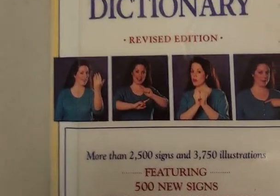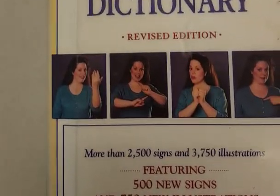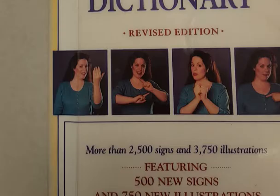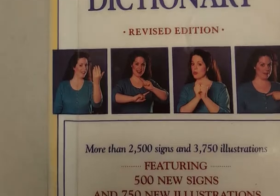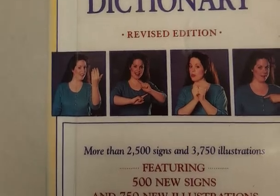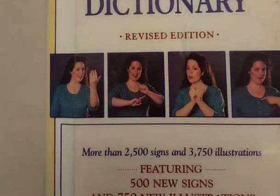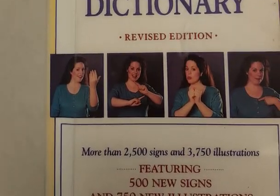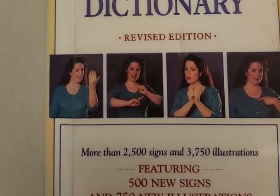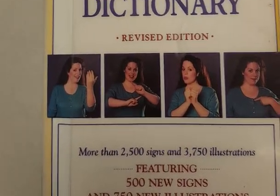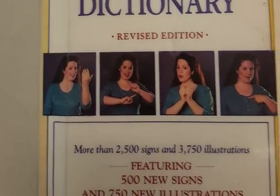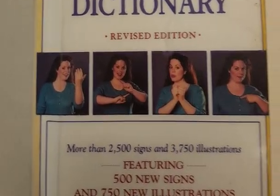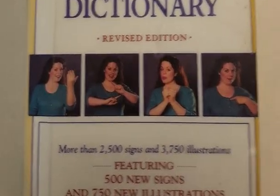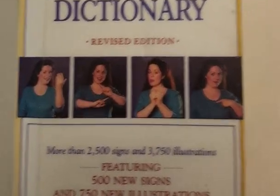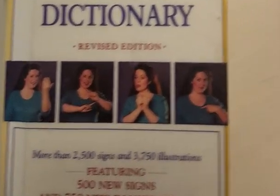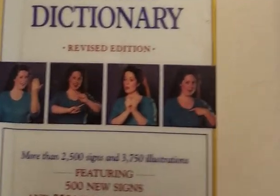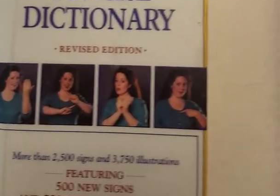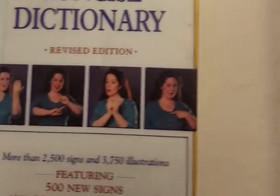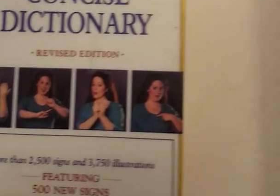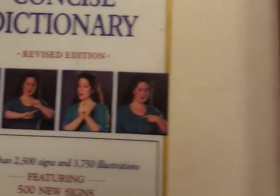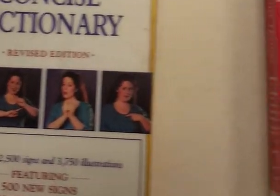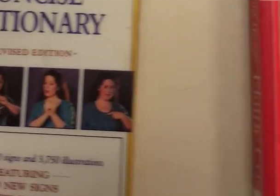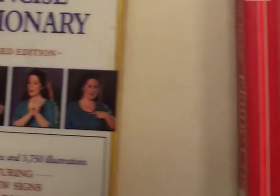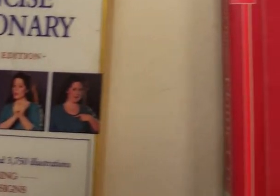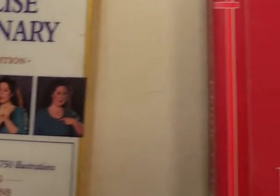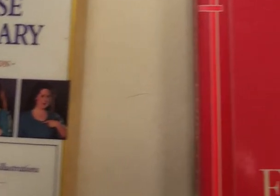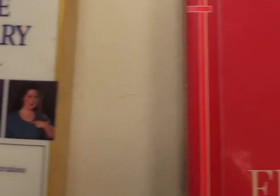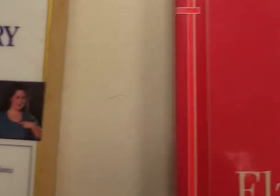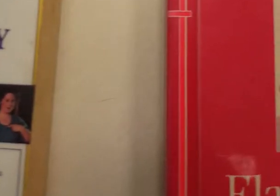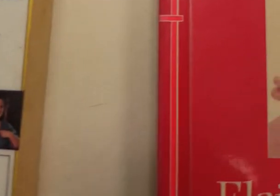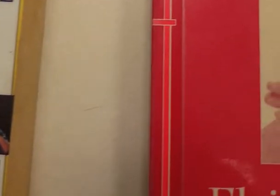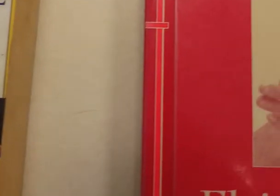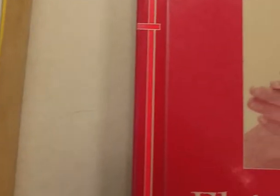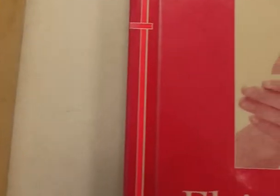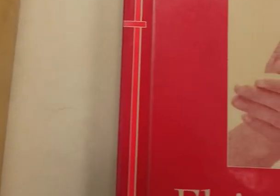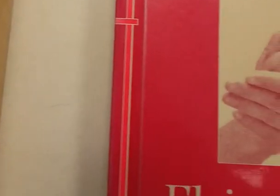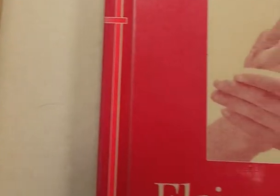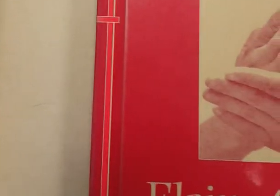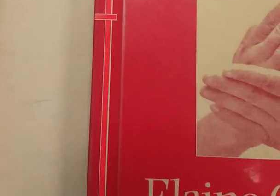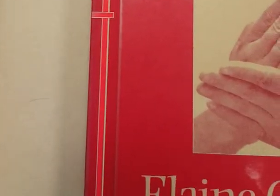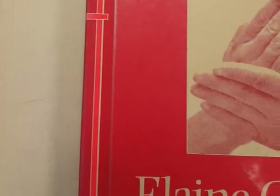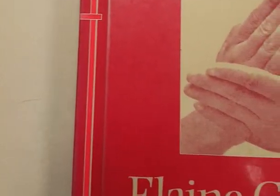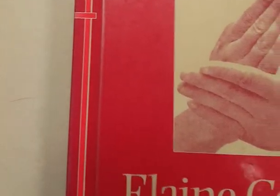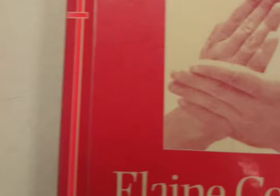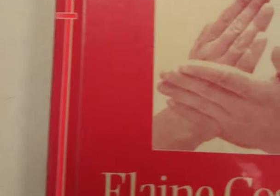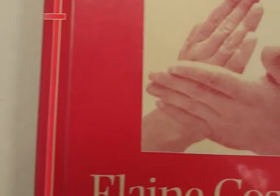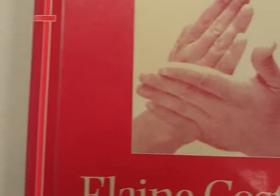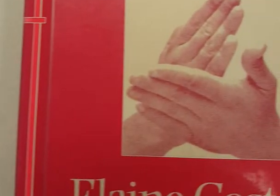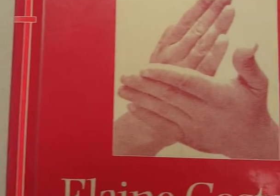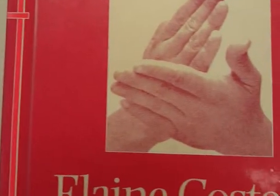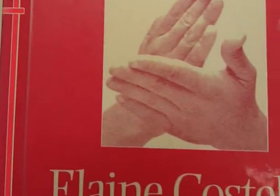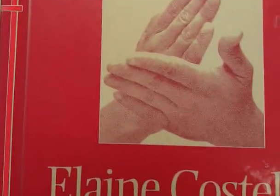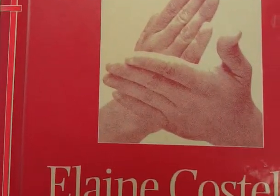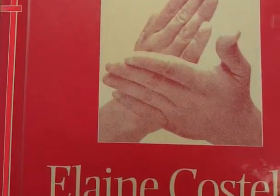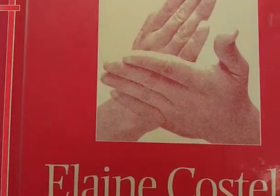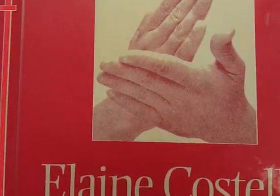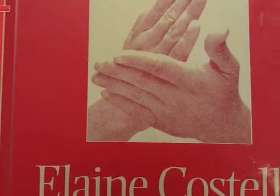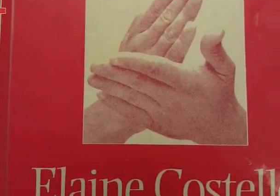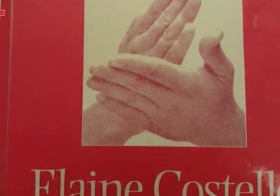on top of your desk. It's time for the S&P college to see how you fare against the wreck. No problem. Bring it on. Not now. I'll my high school test.